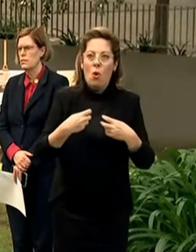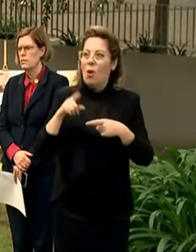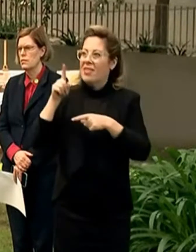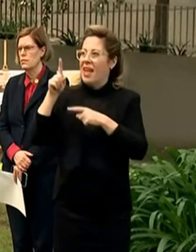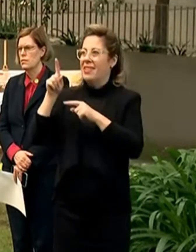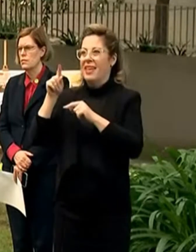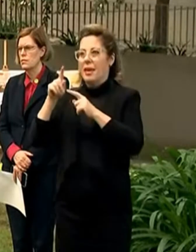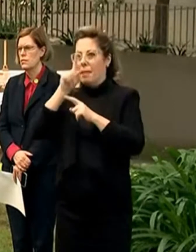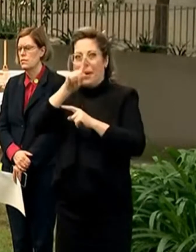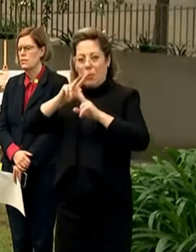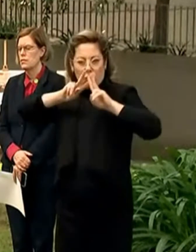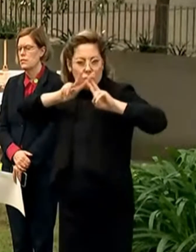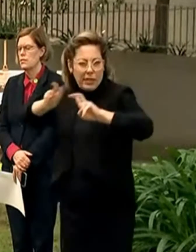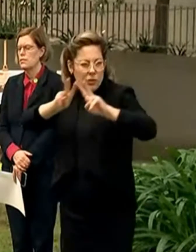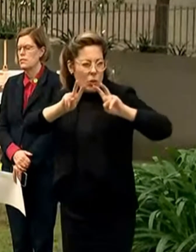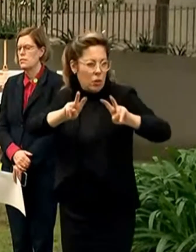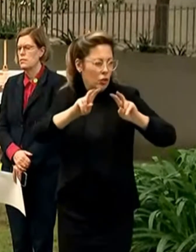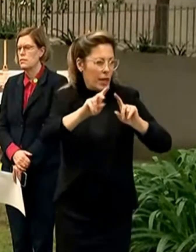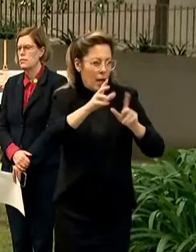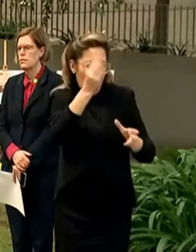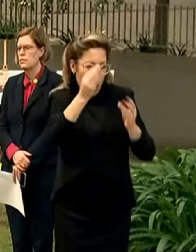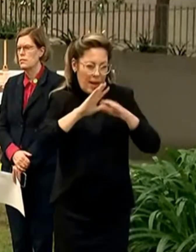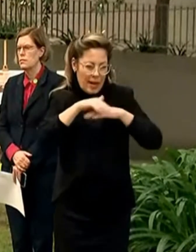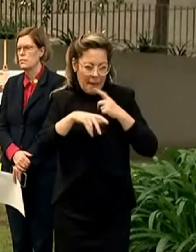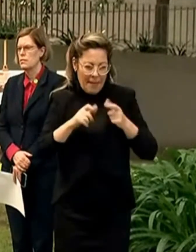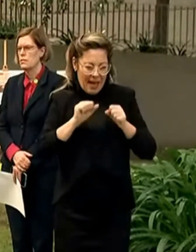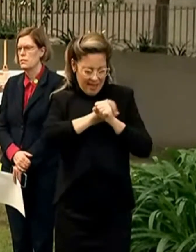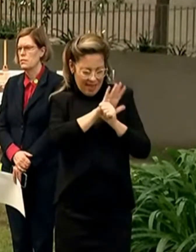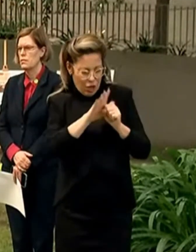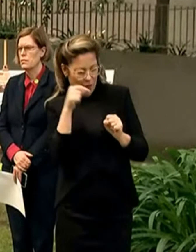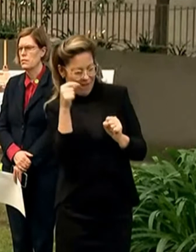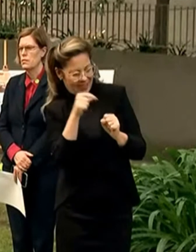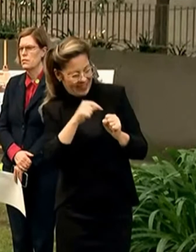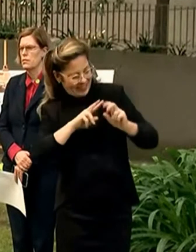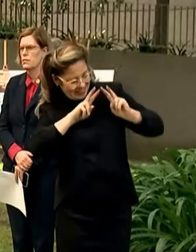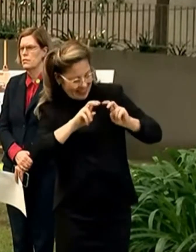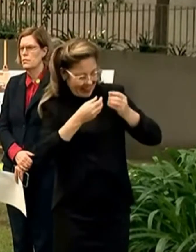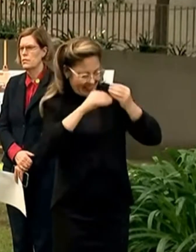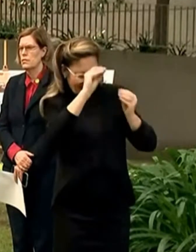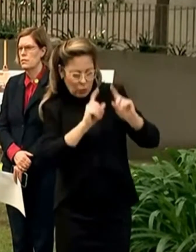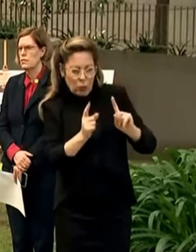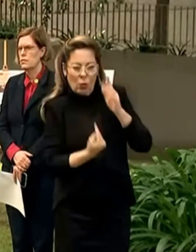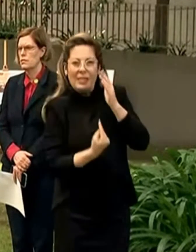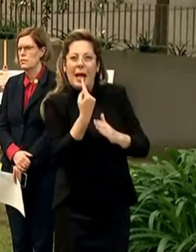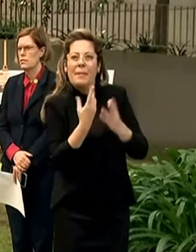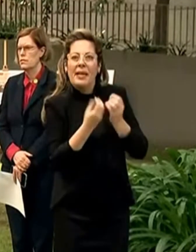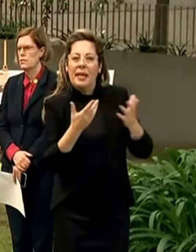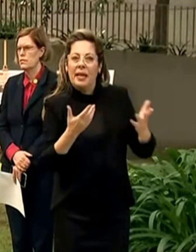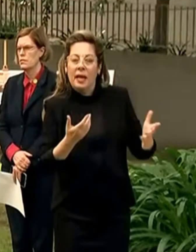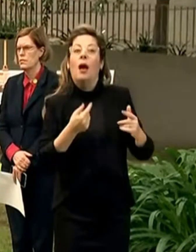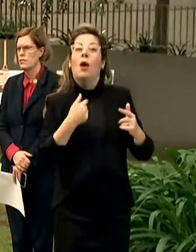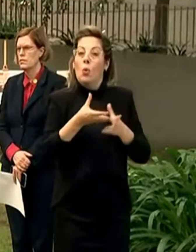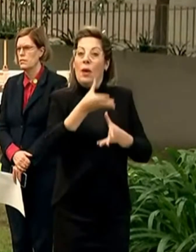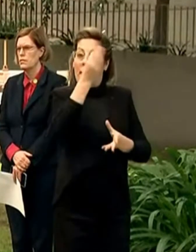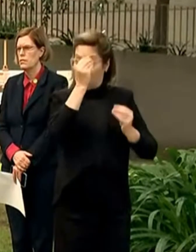greater advice on what the virus is doing and what these particular strains are doing. And so I please ask everybody to be on notice. The health advice